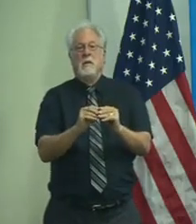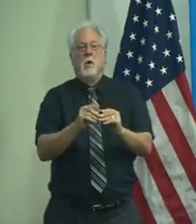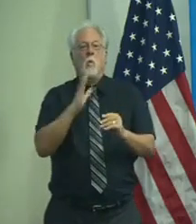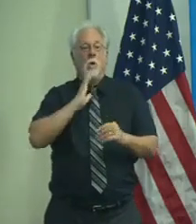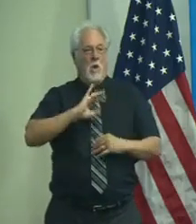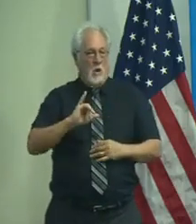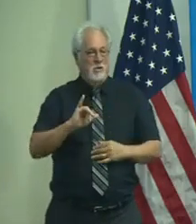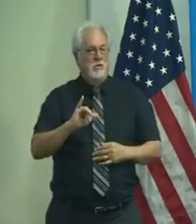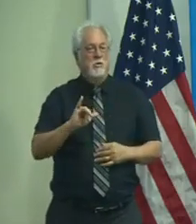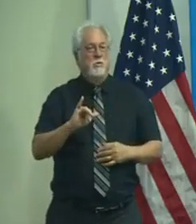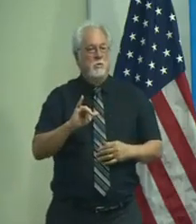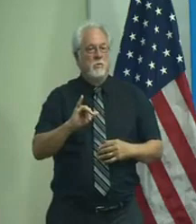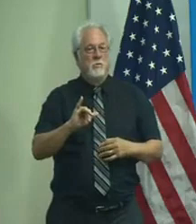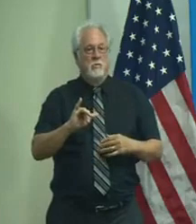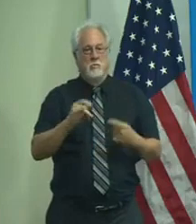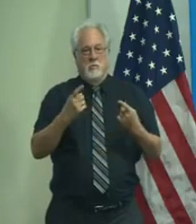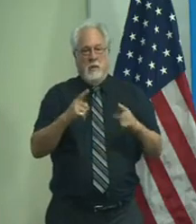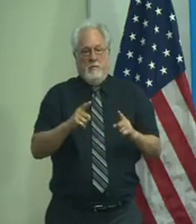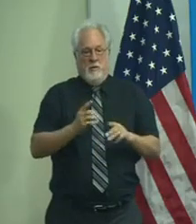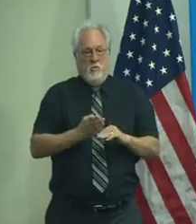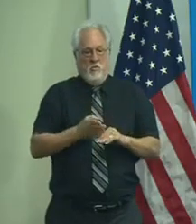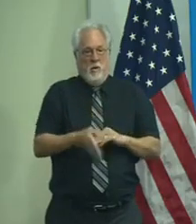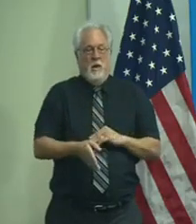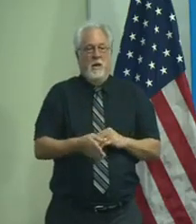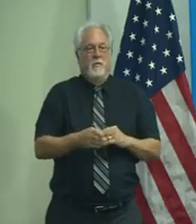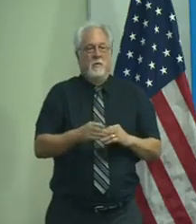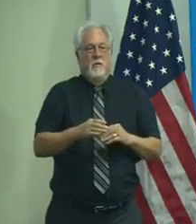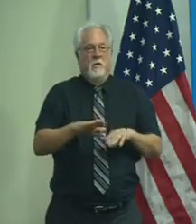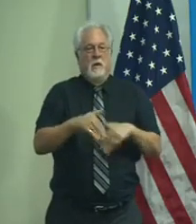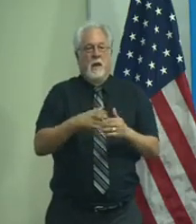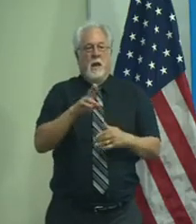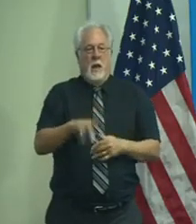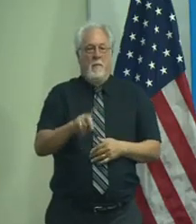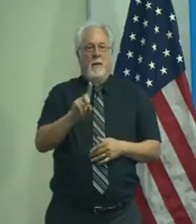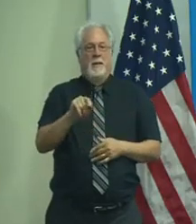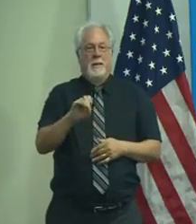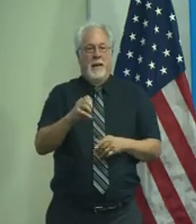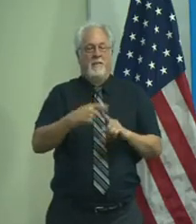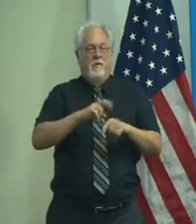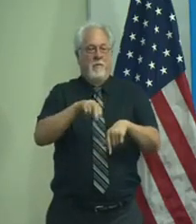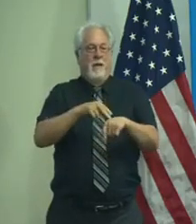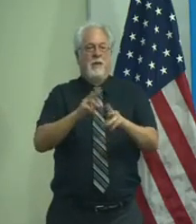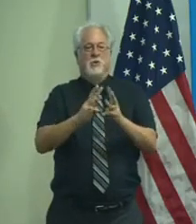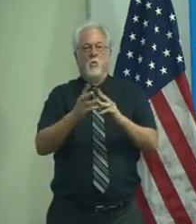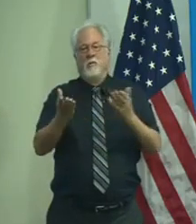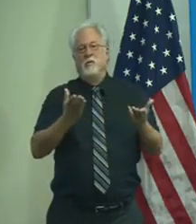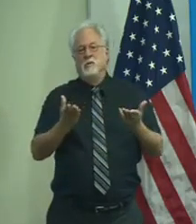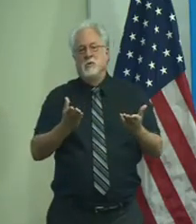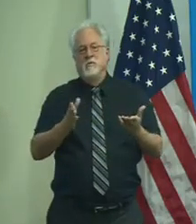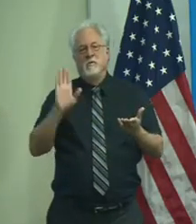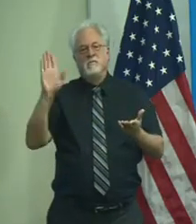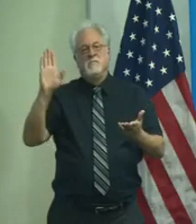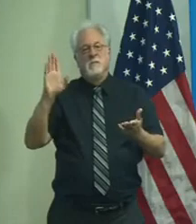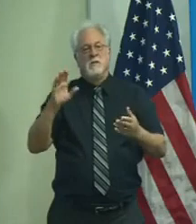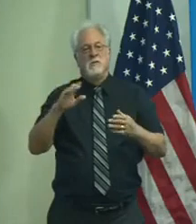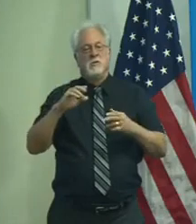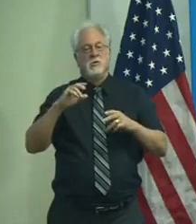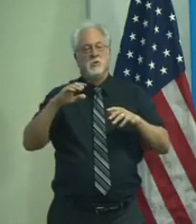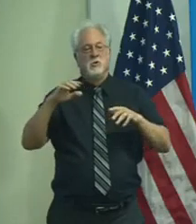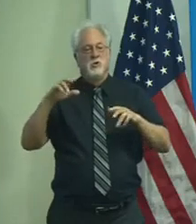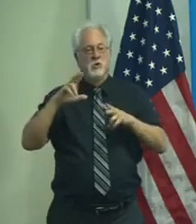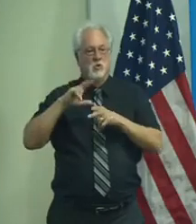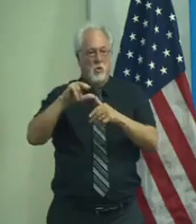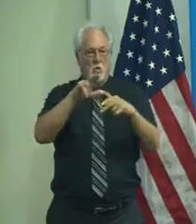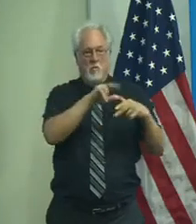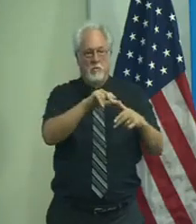will also be held just after the next update from the National Weather Service on the storms. So